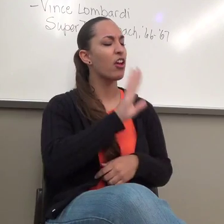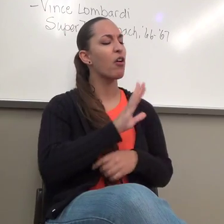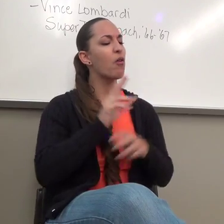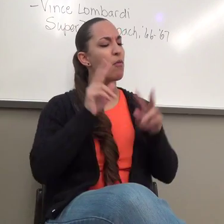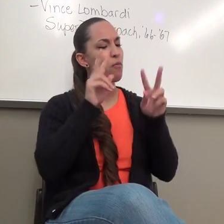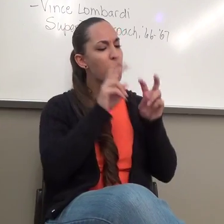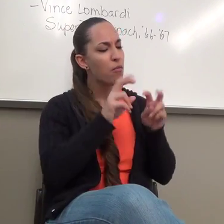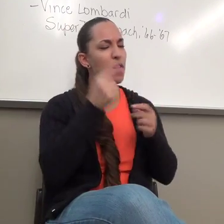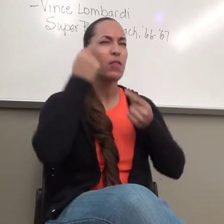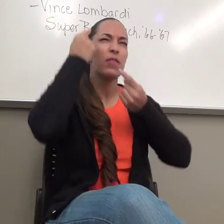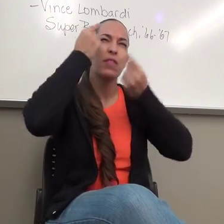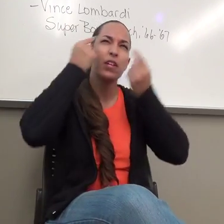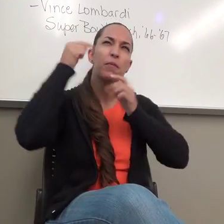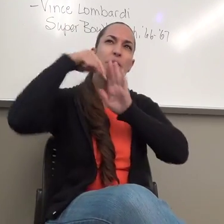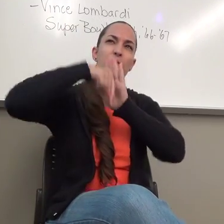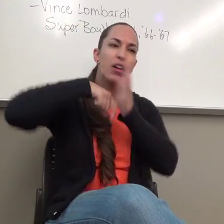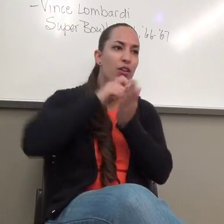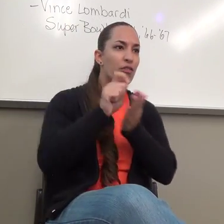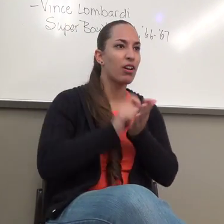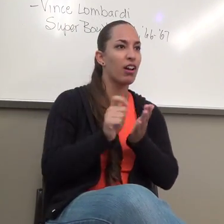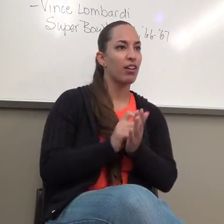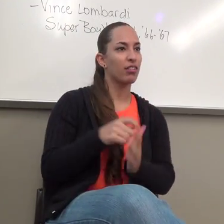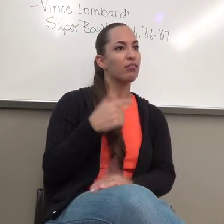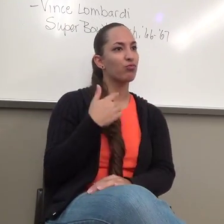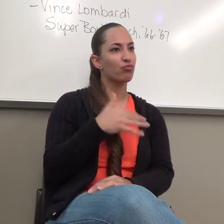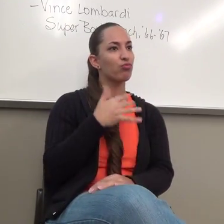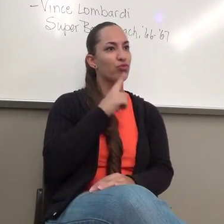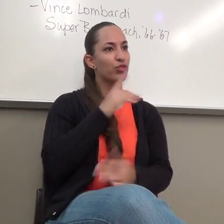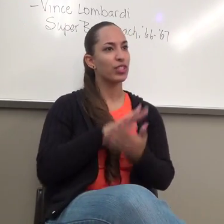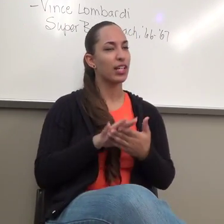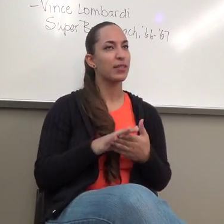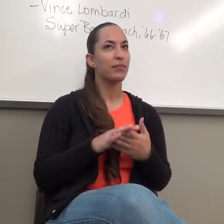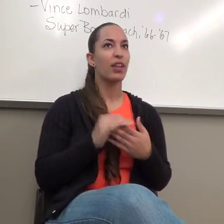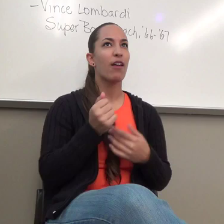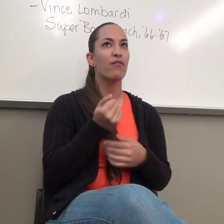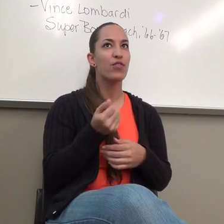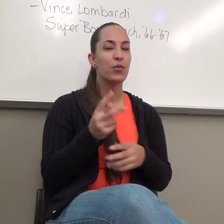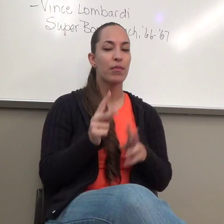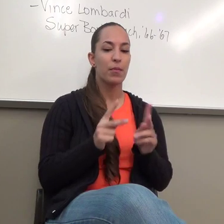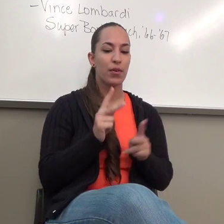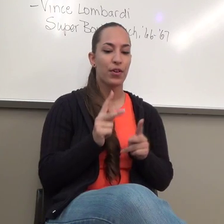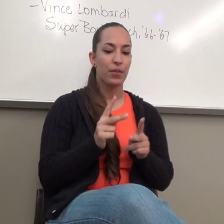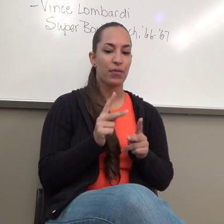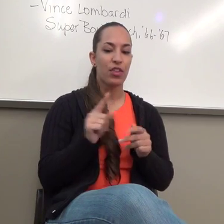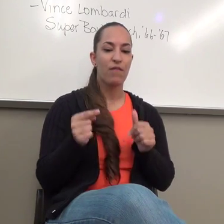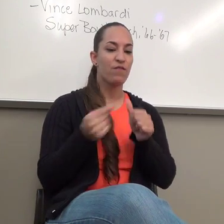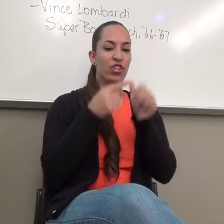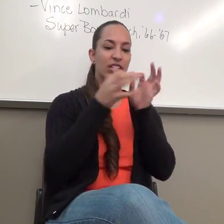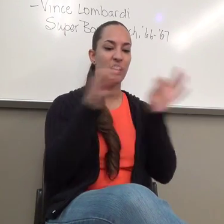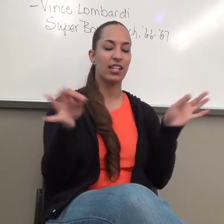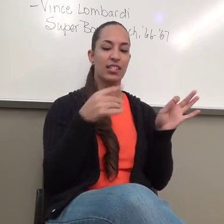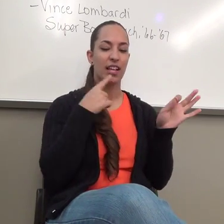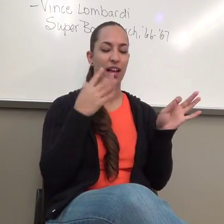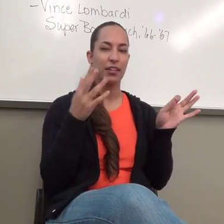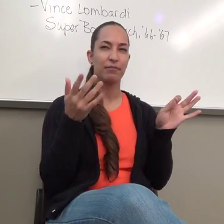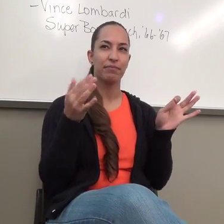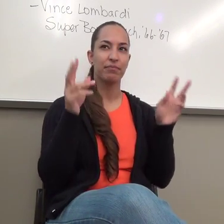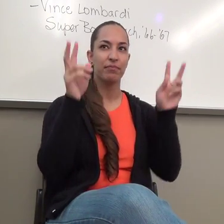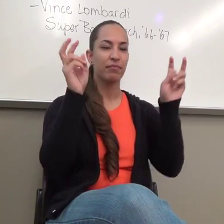you places you hadn't realized. A couple of people, their first sentence is, I don't know what to say. I don't know